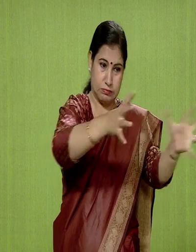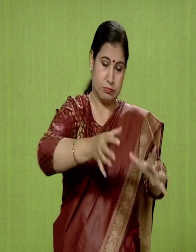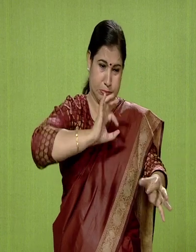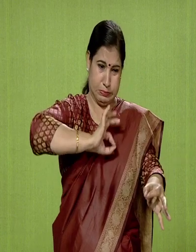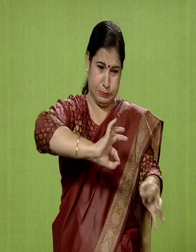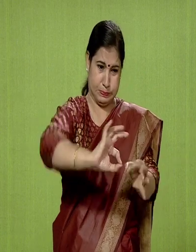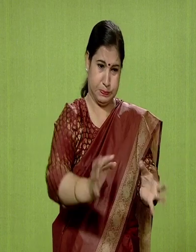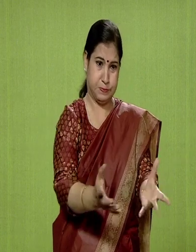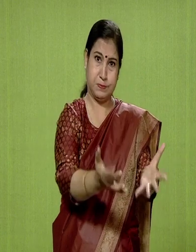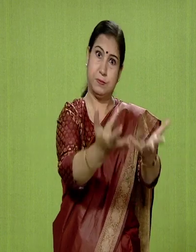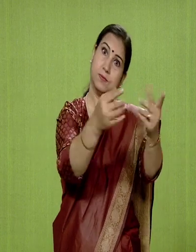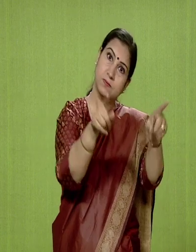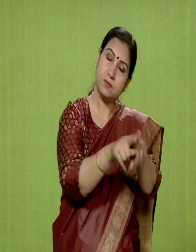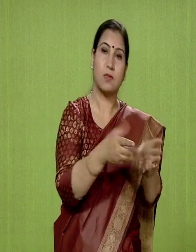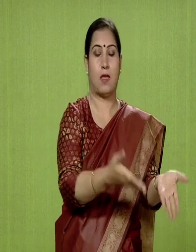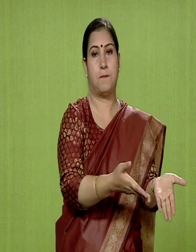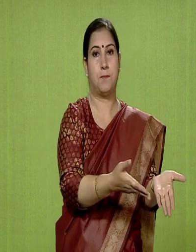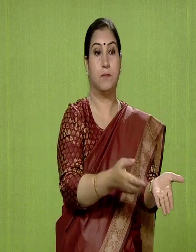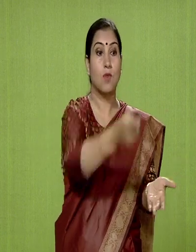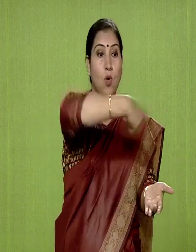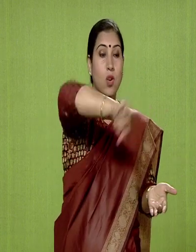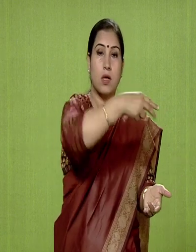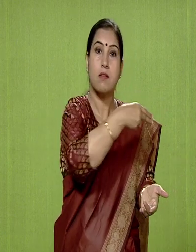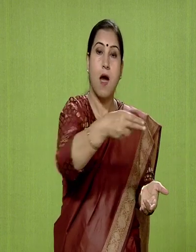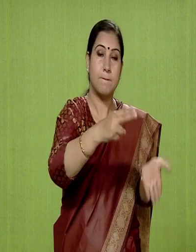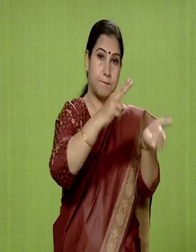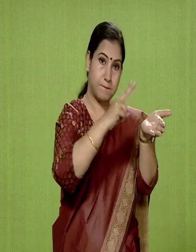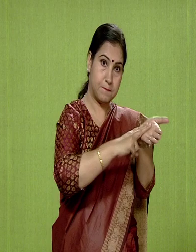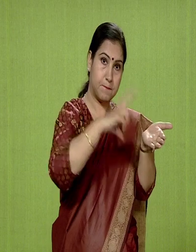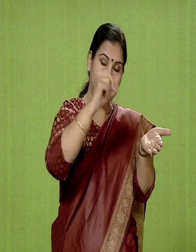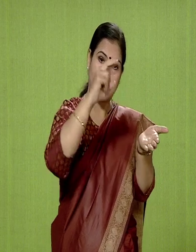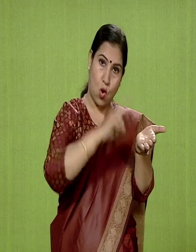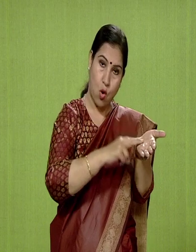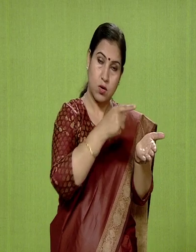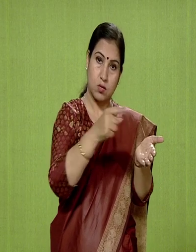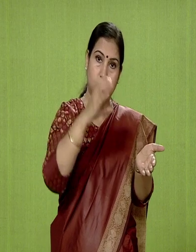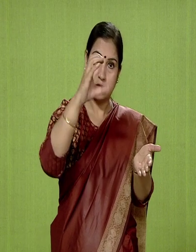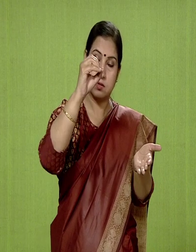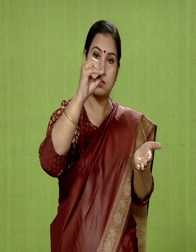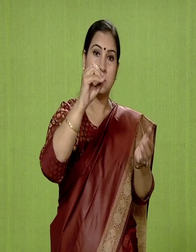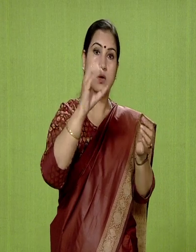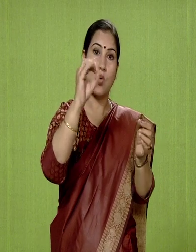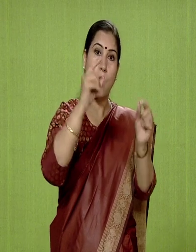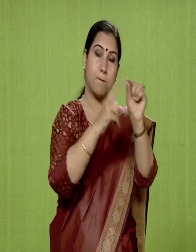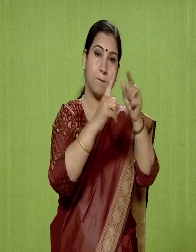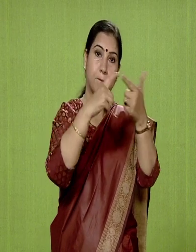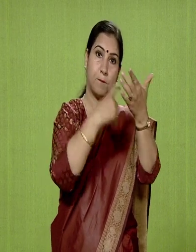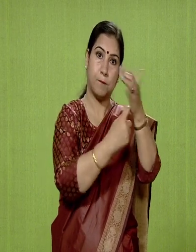However, the non-cooperation movement that started as a non-violent movement